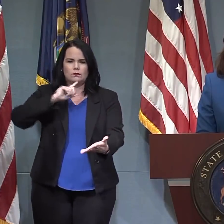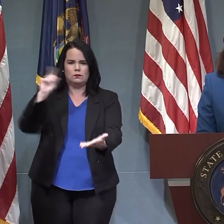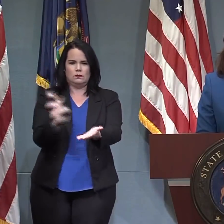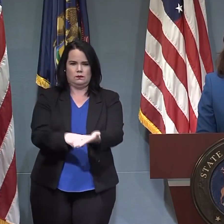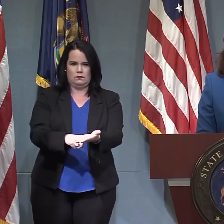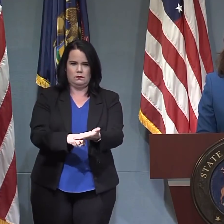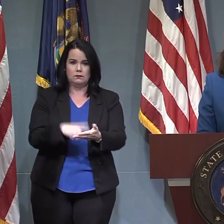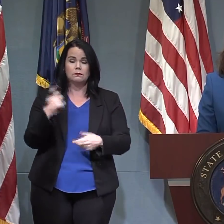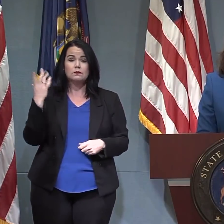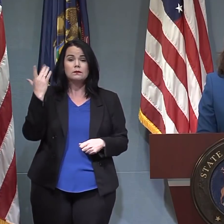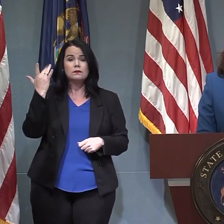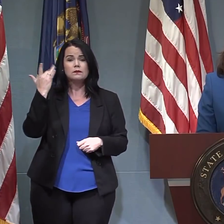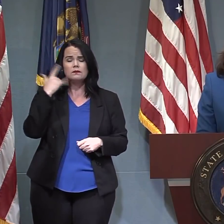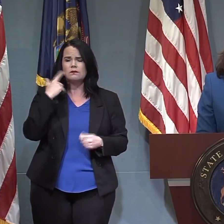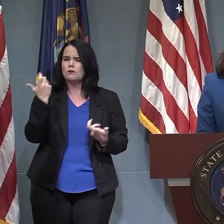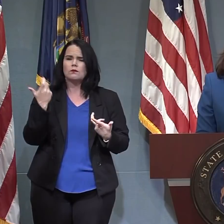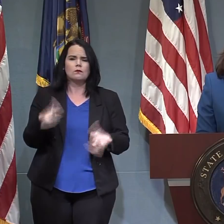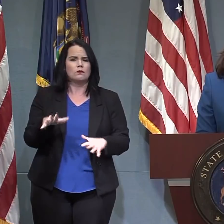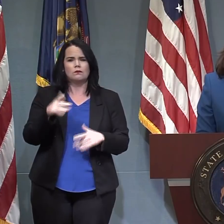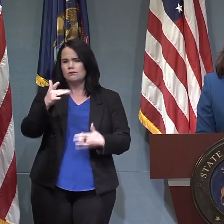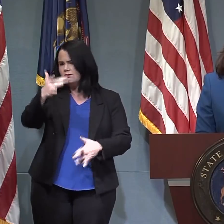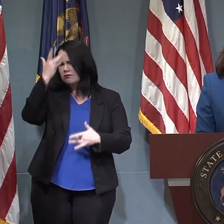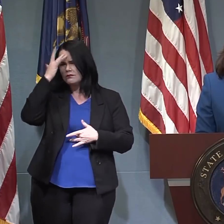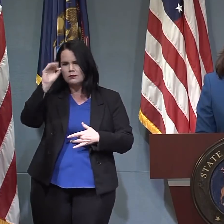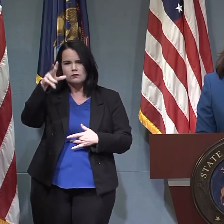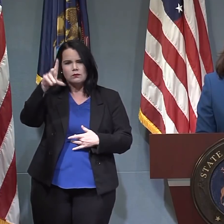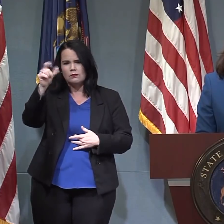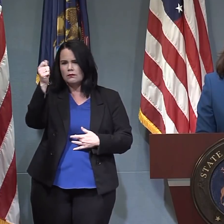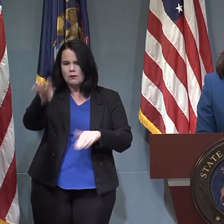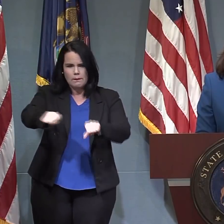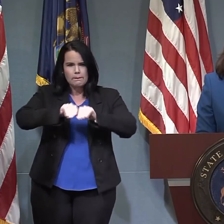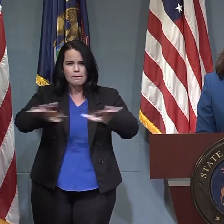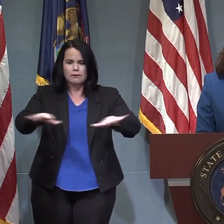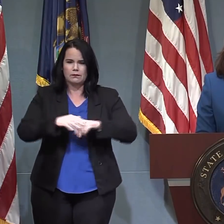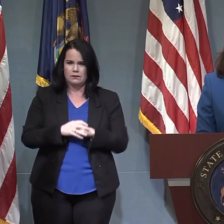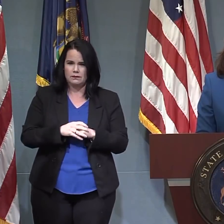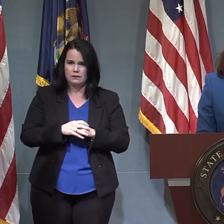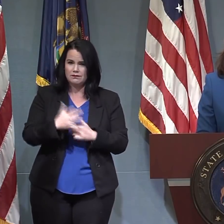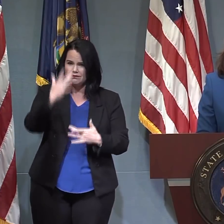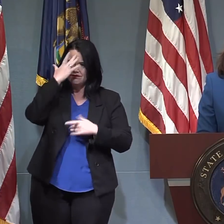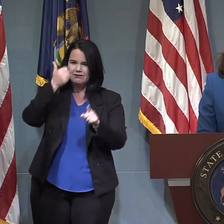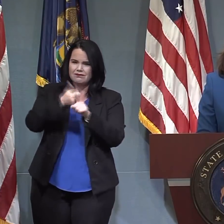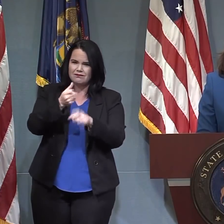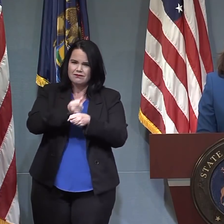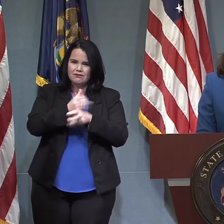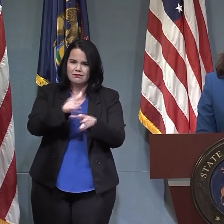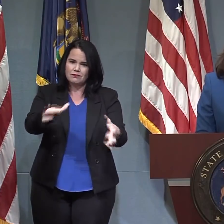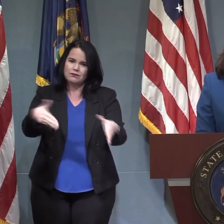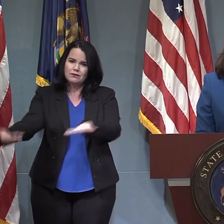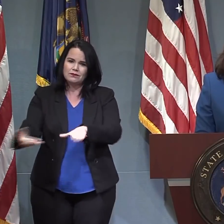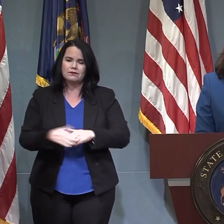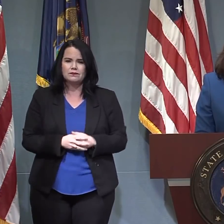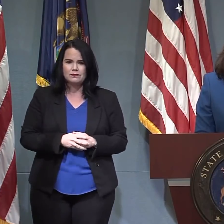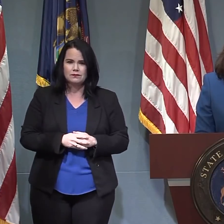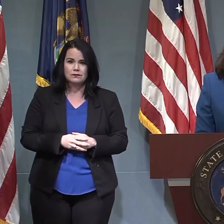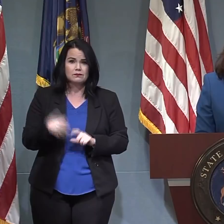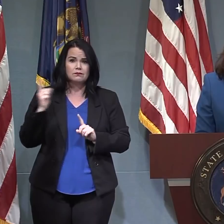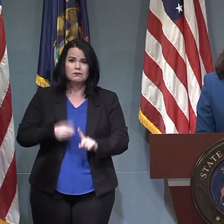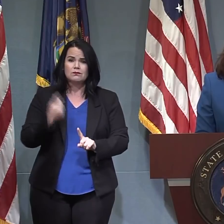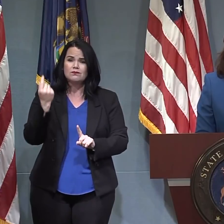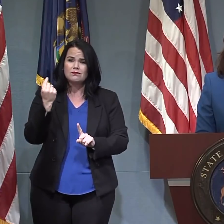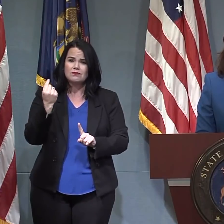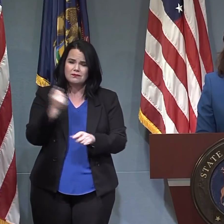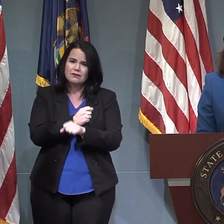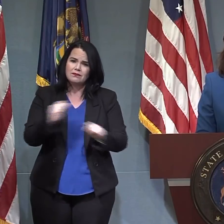spread of COVID-19, which is a deadly virus, so that we can save lives. And I expect all Michiganders